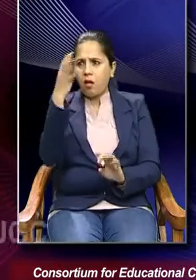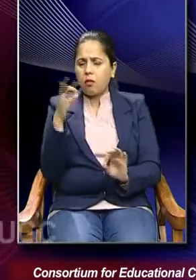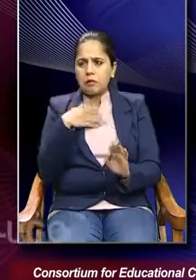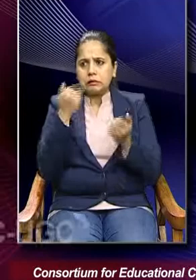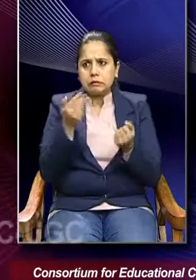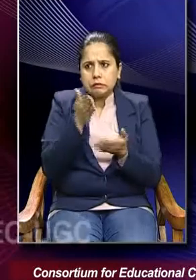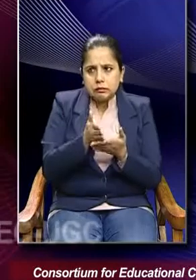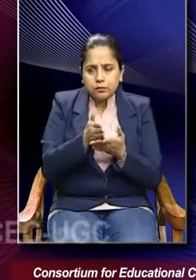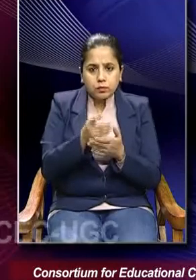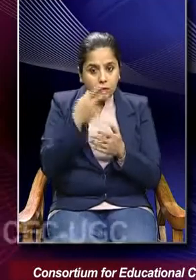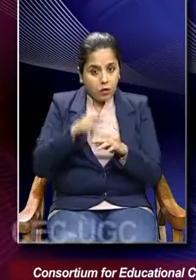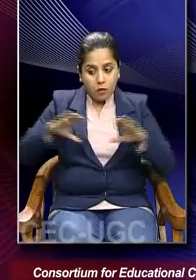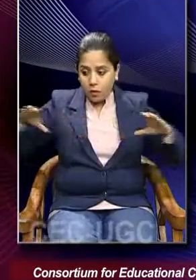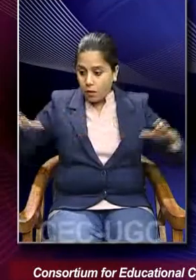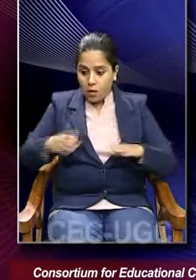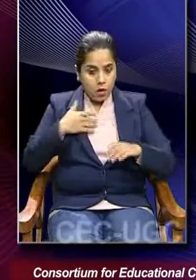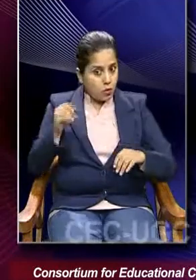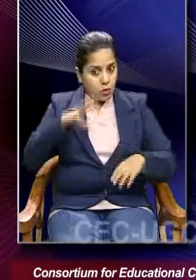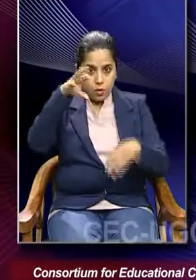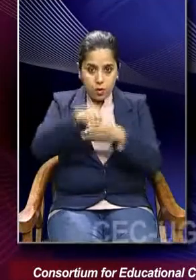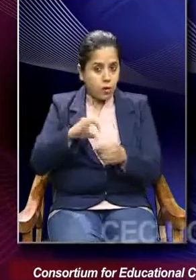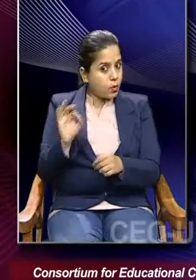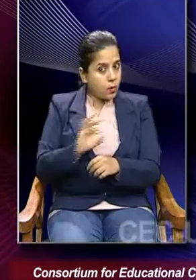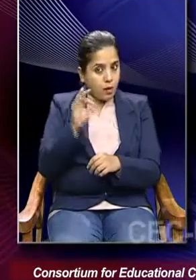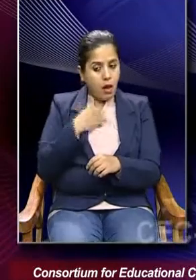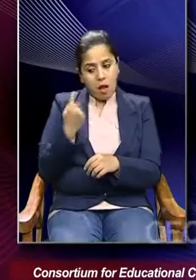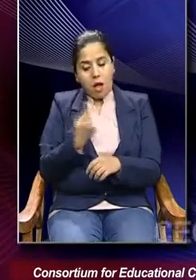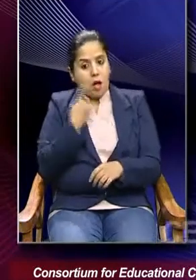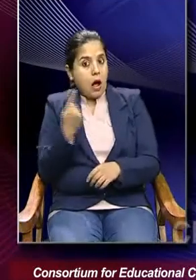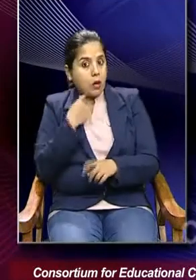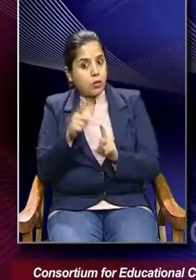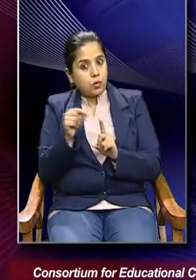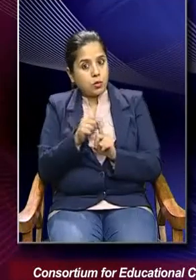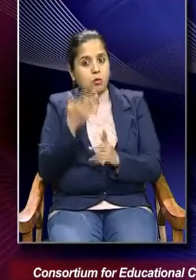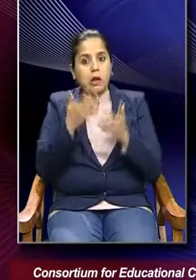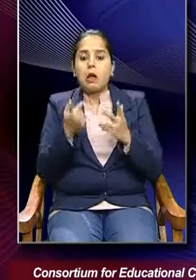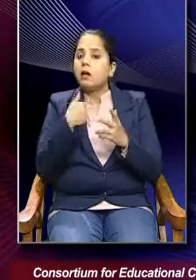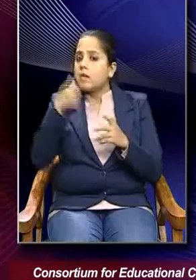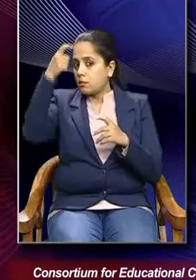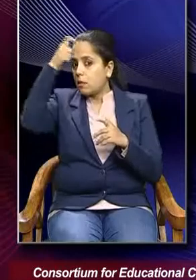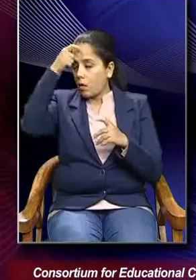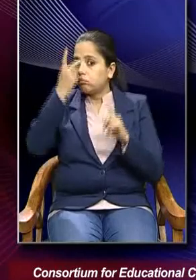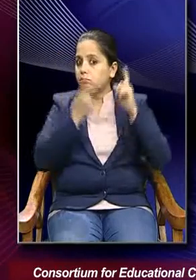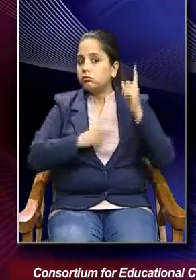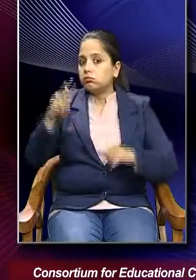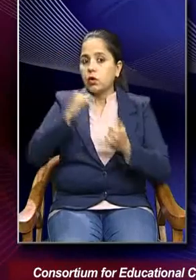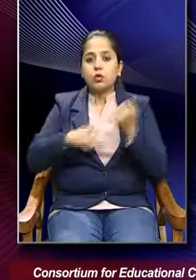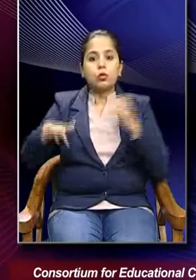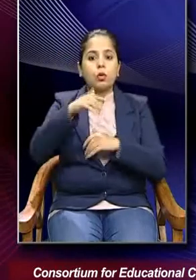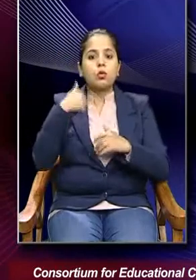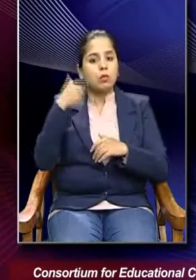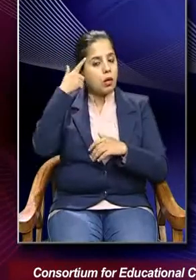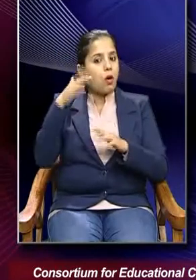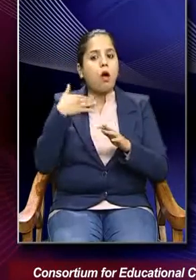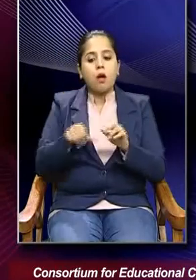be part of the collectivity, then we will be kind of in a chaos. We will not have a social order.